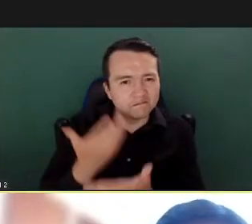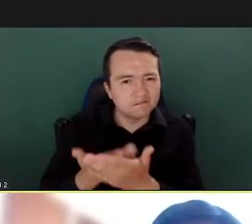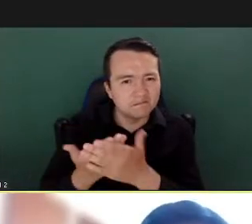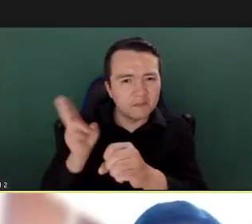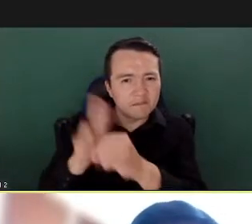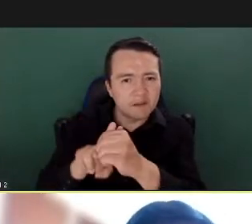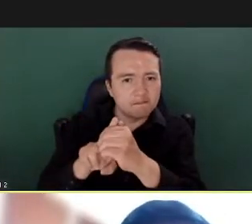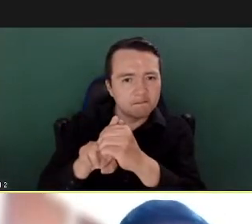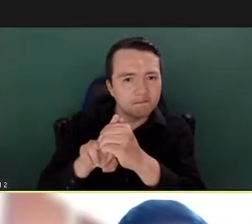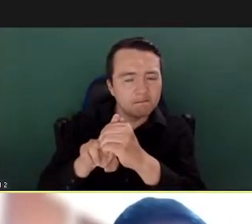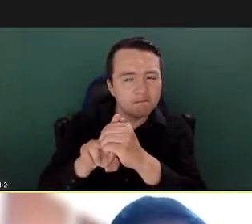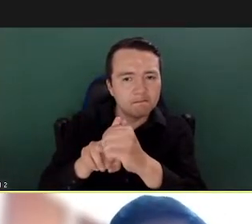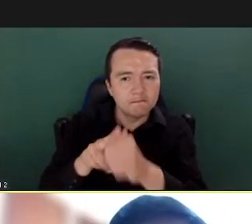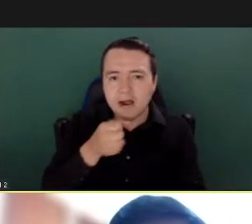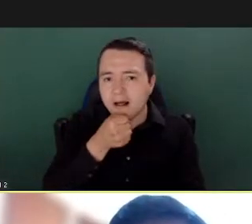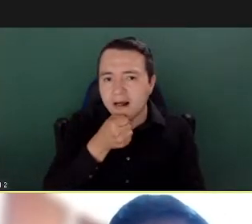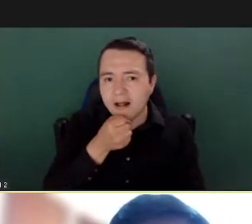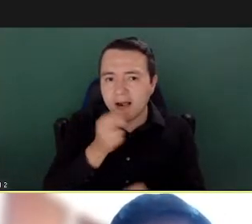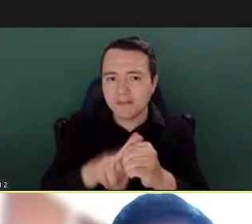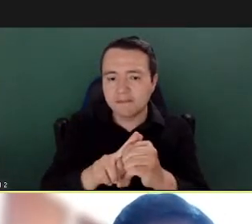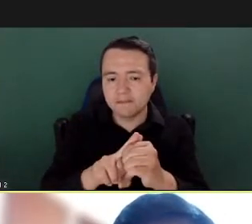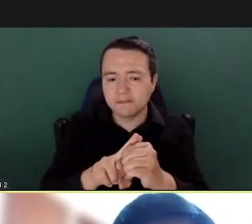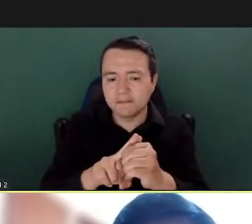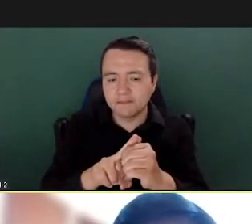your microphone is muted